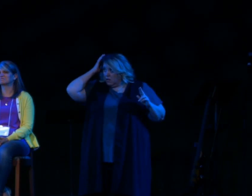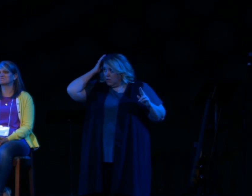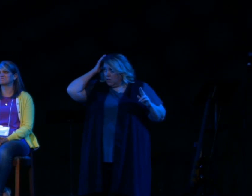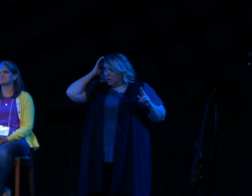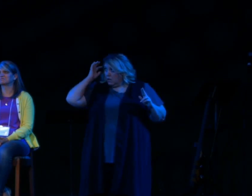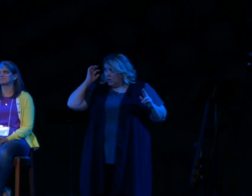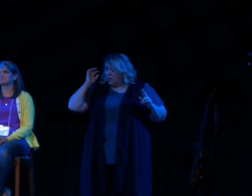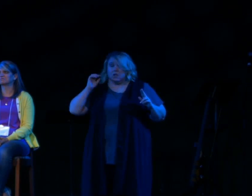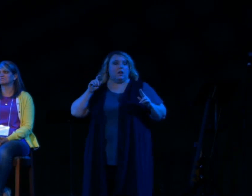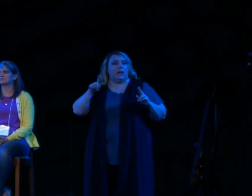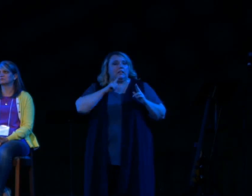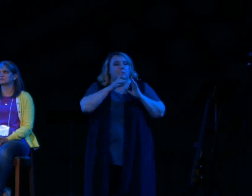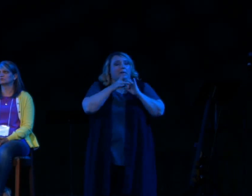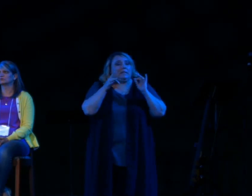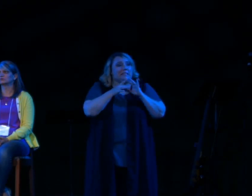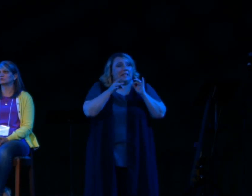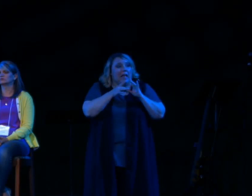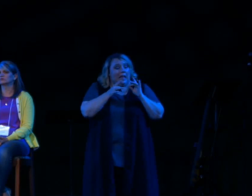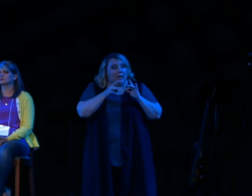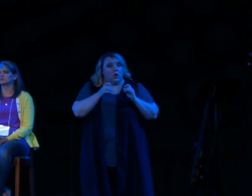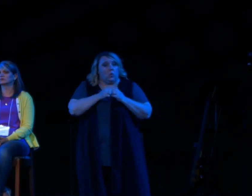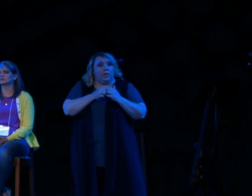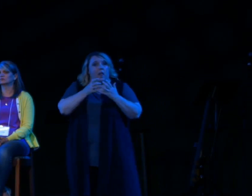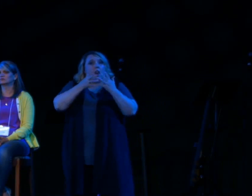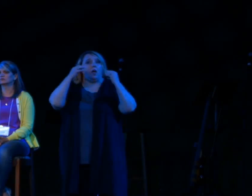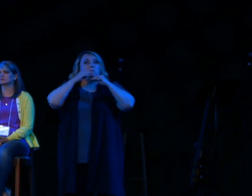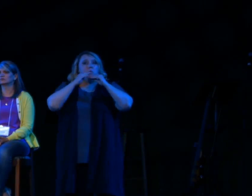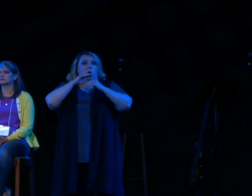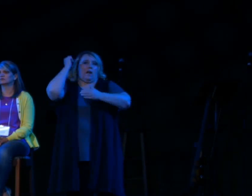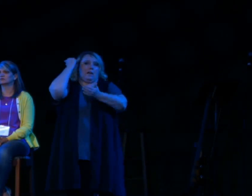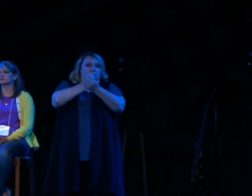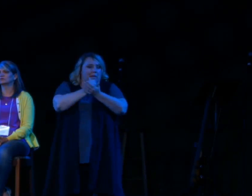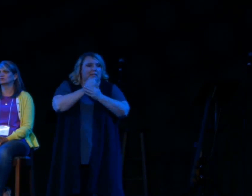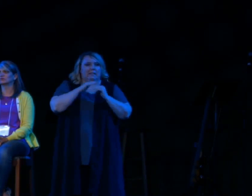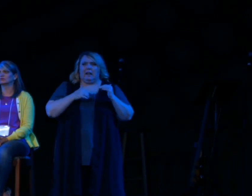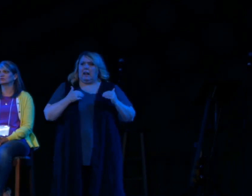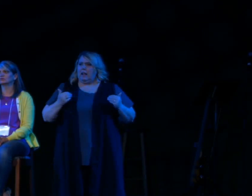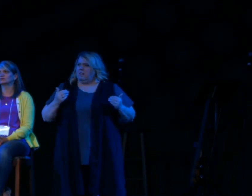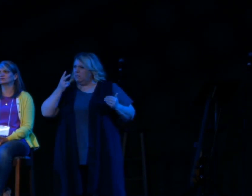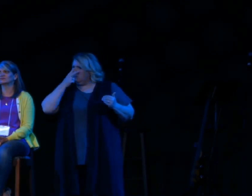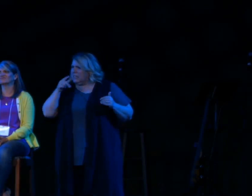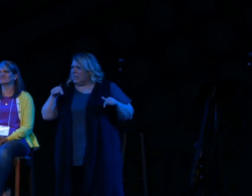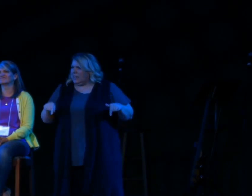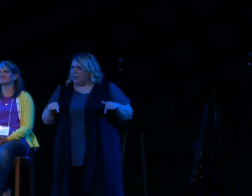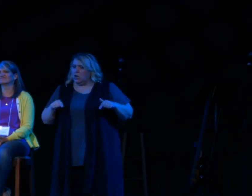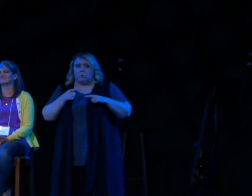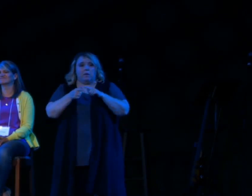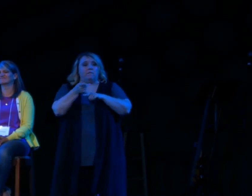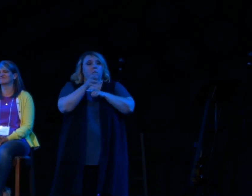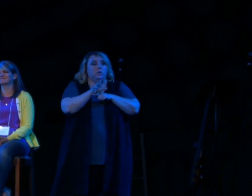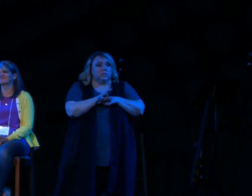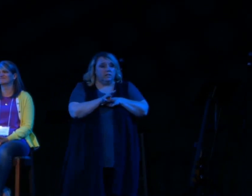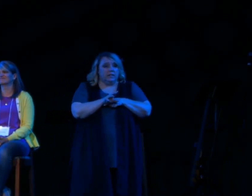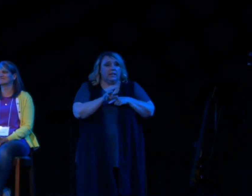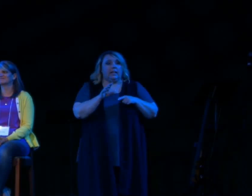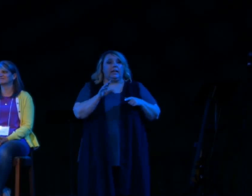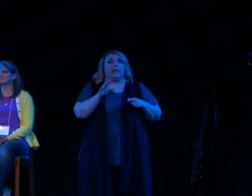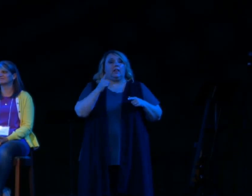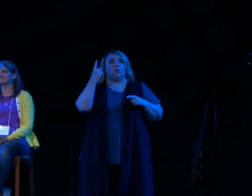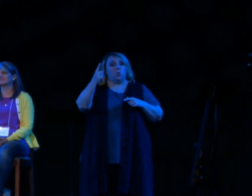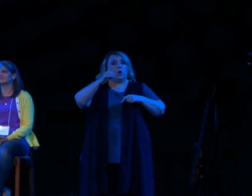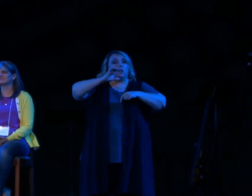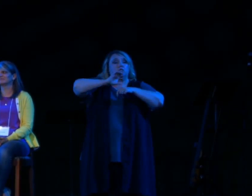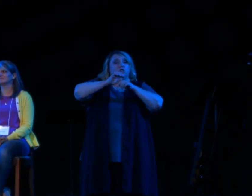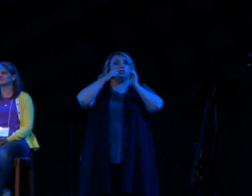It is being said out there forcefully, with a whole lot more amens than I'm getting in here, forcefully, that the one